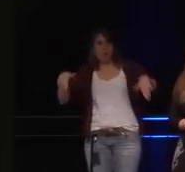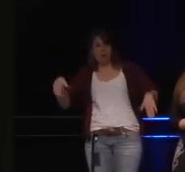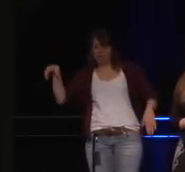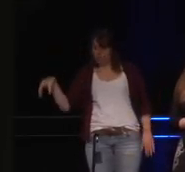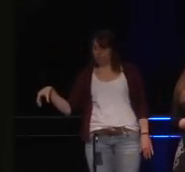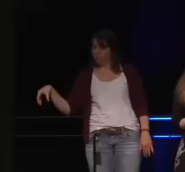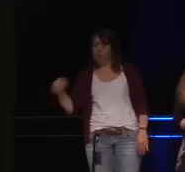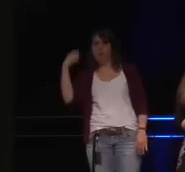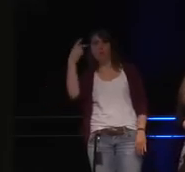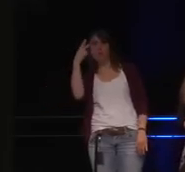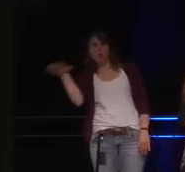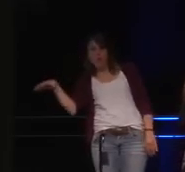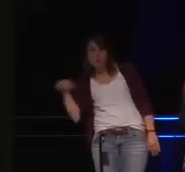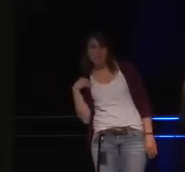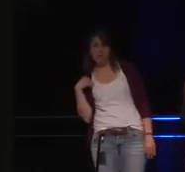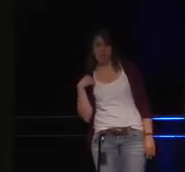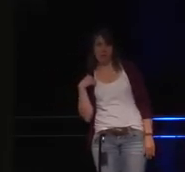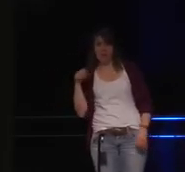to comment on the film.